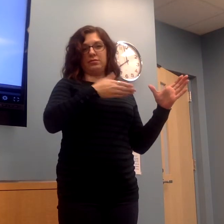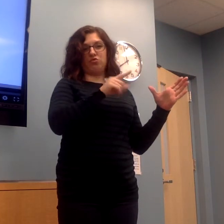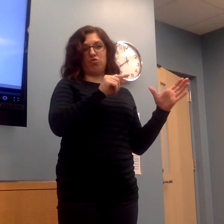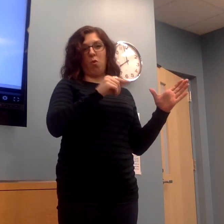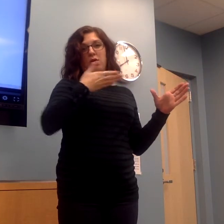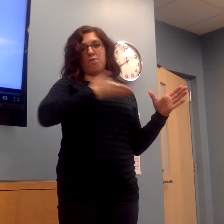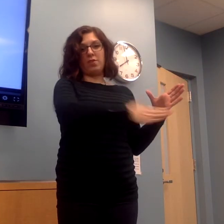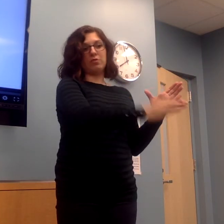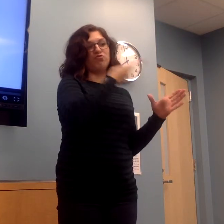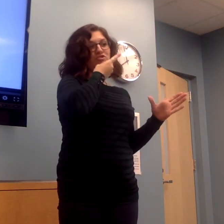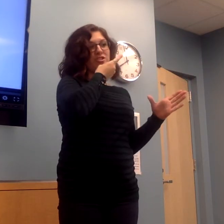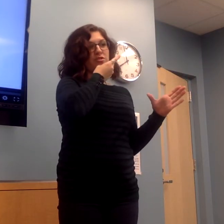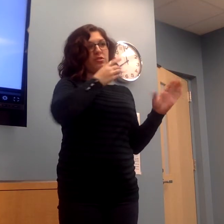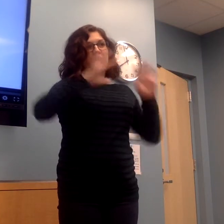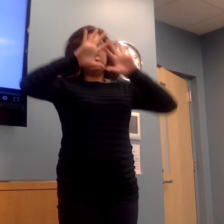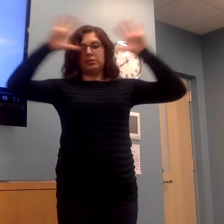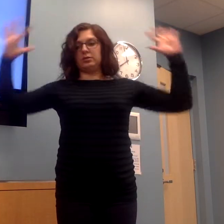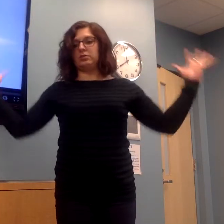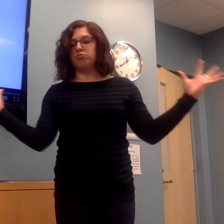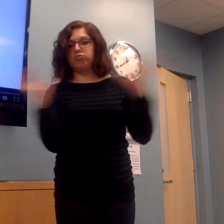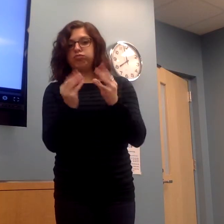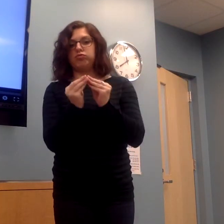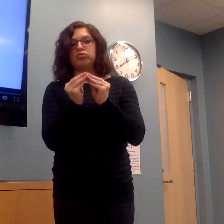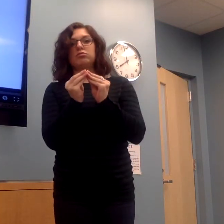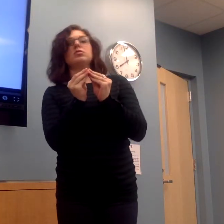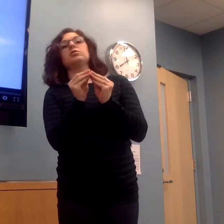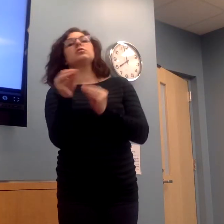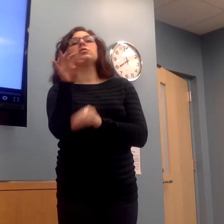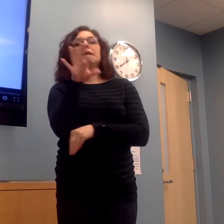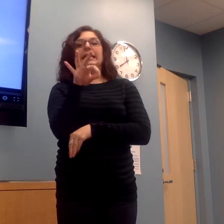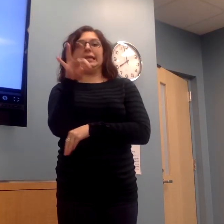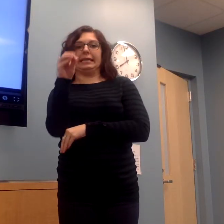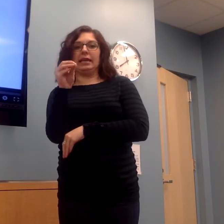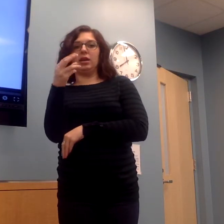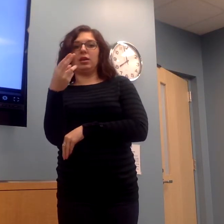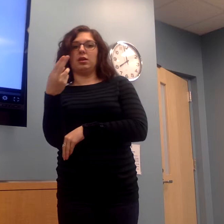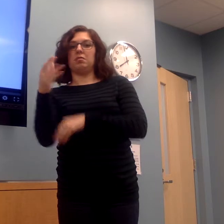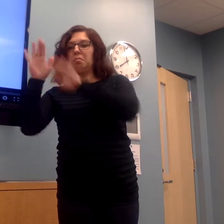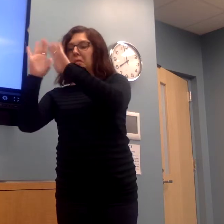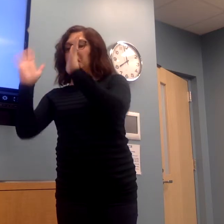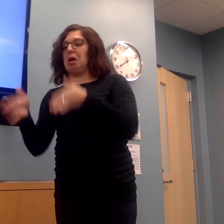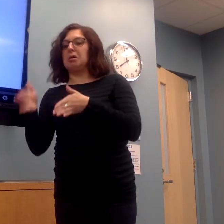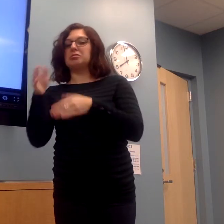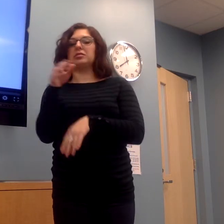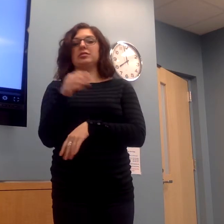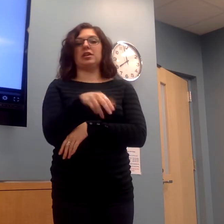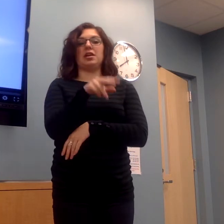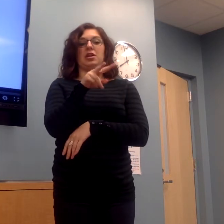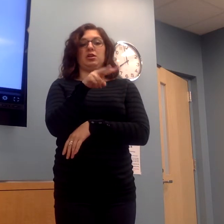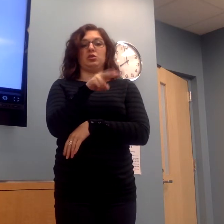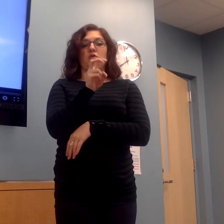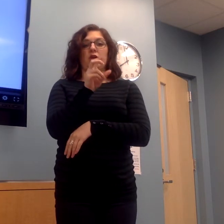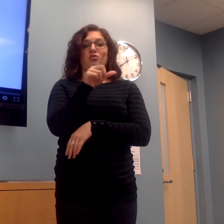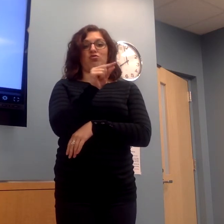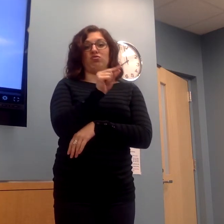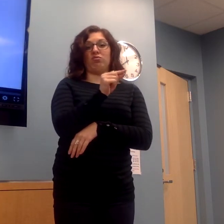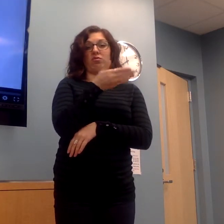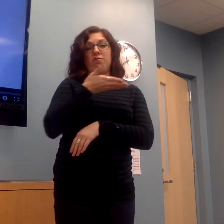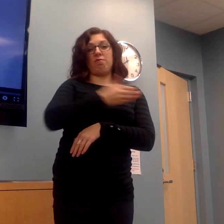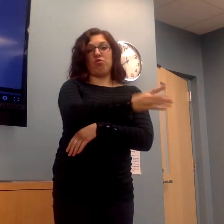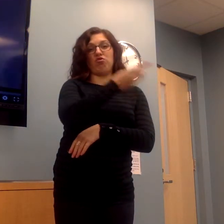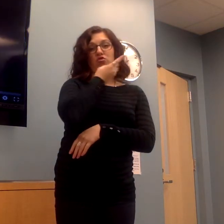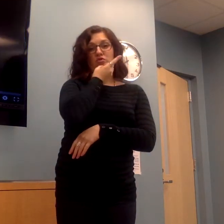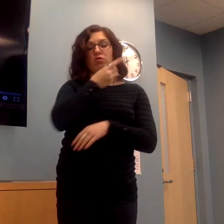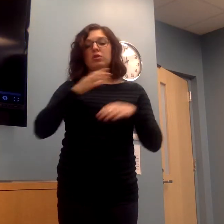the overall island production between the two producers is 90 huts and 220 fish dinners. Now, what would